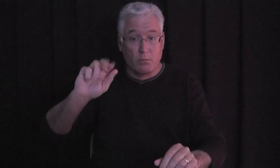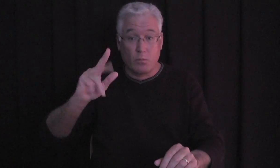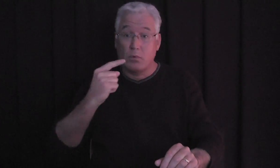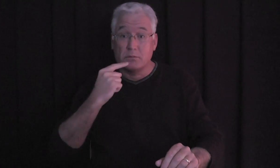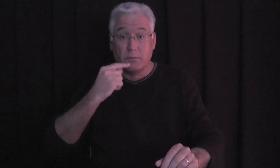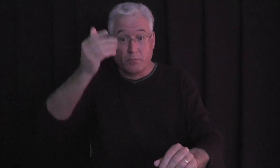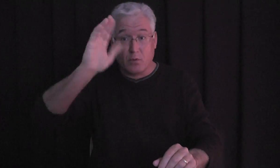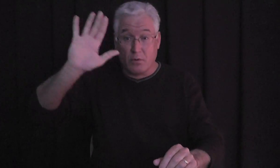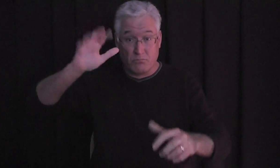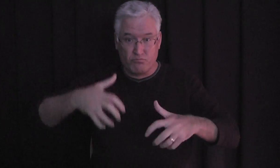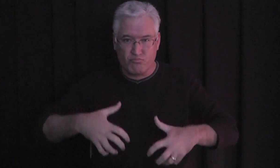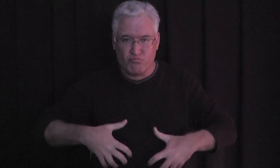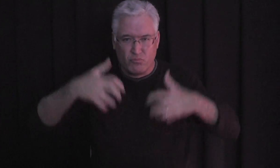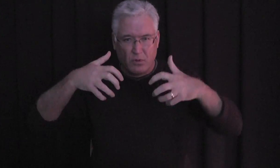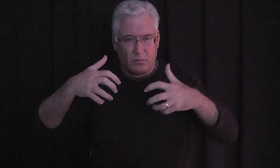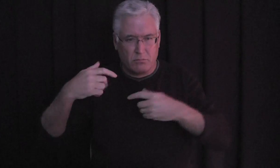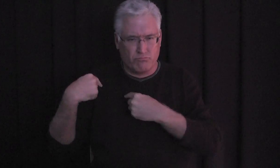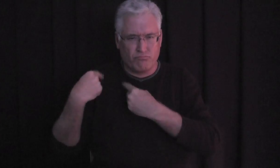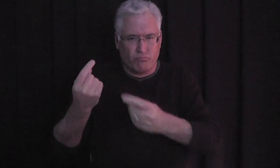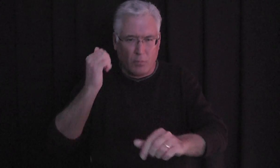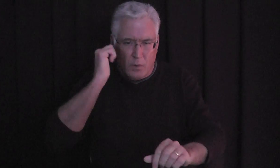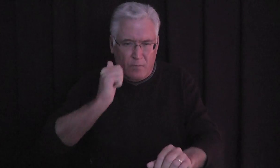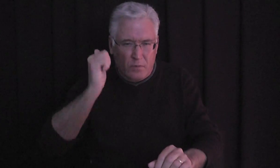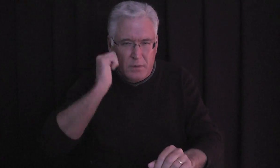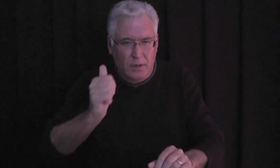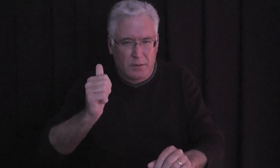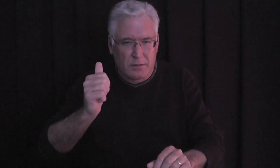there. And Paul says that God's wrath,